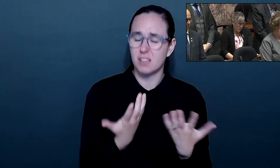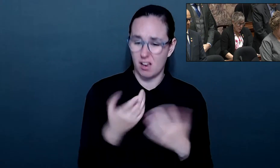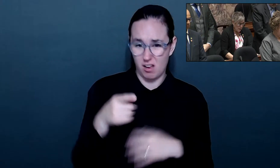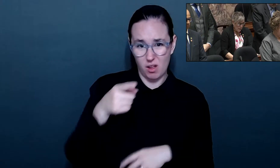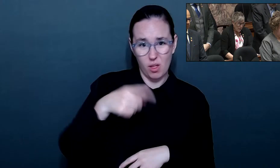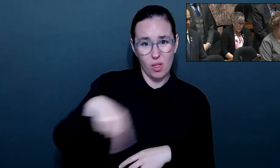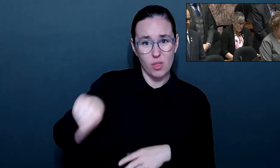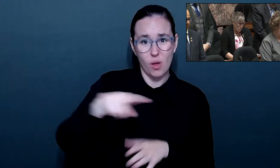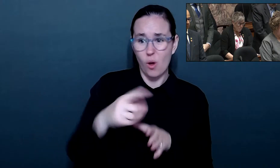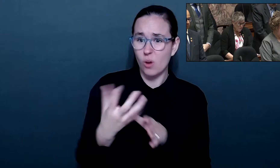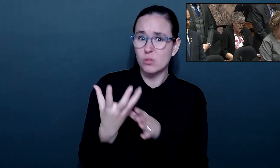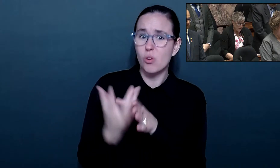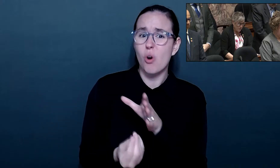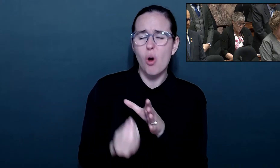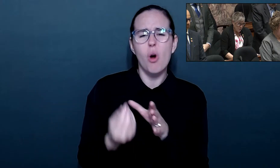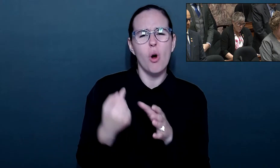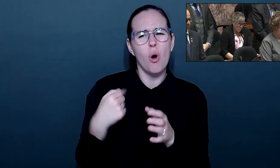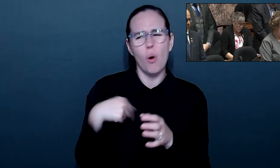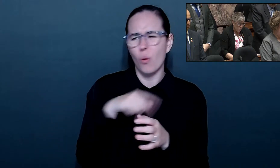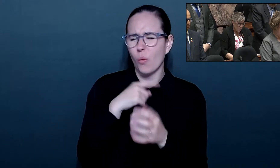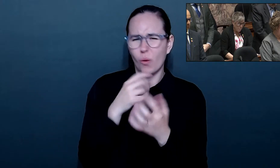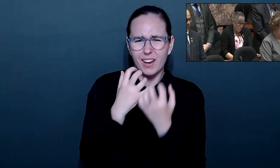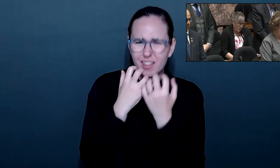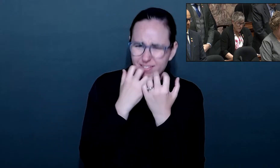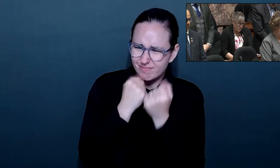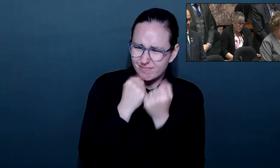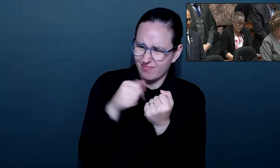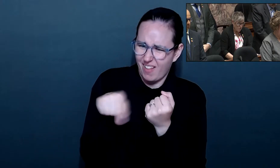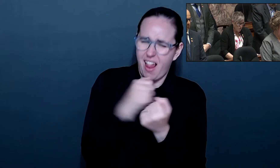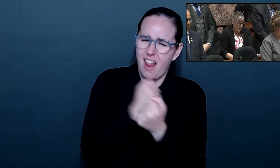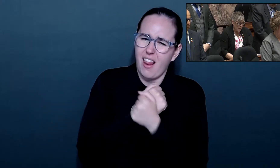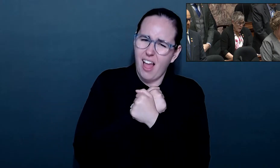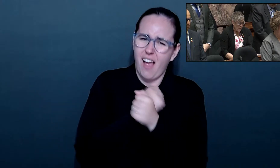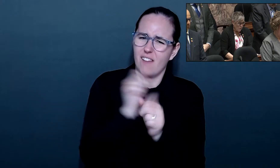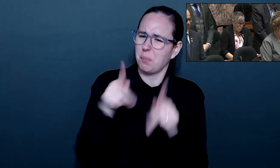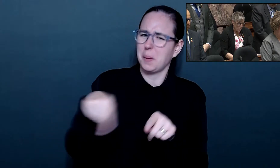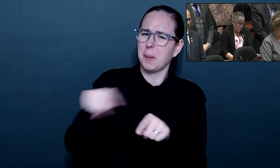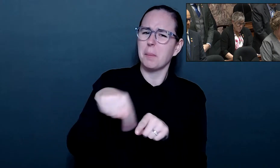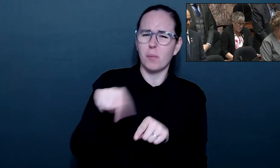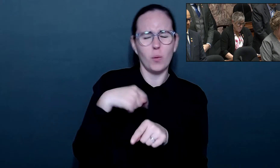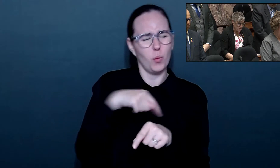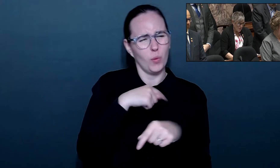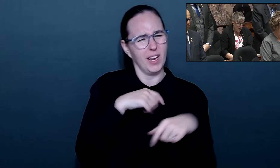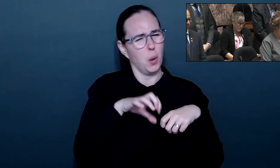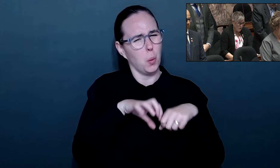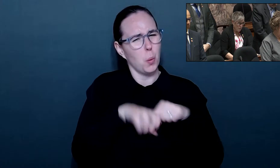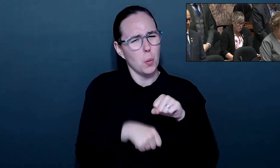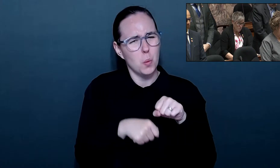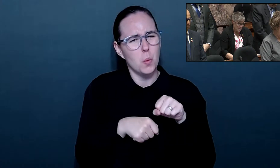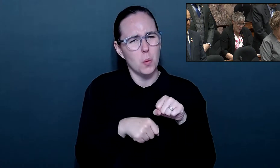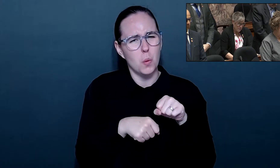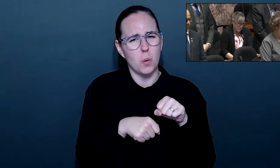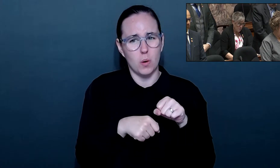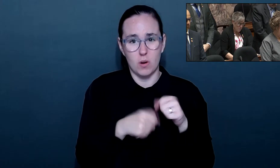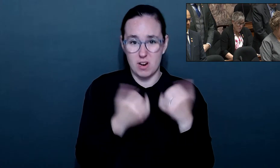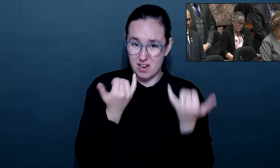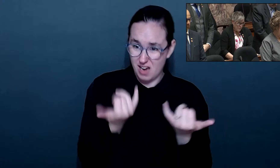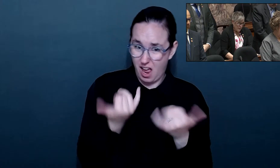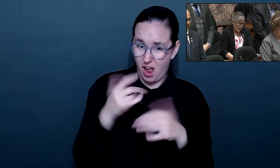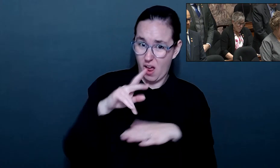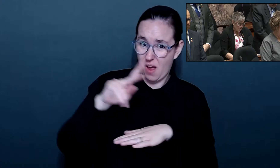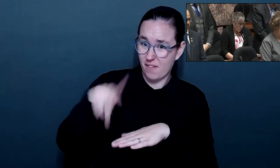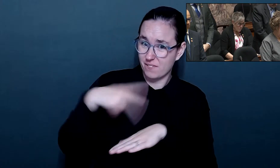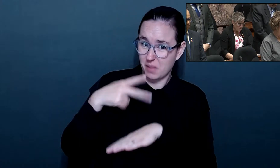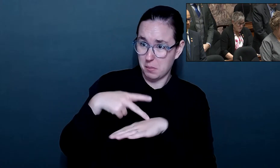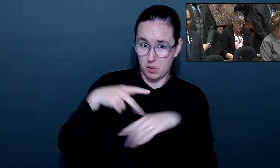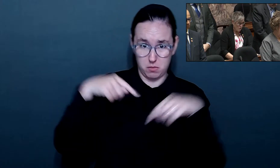shattered. In these moments, the Filipino community, province, country, and world seems to have come to a standstill,